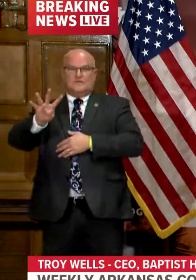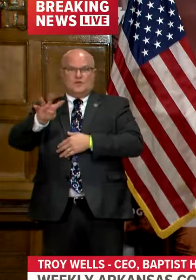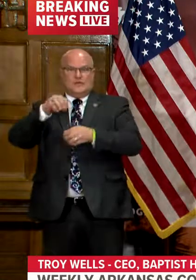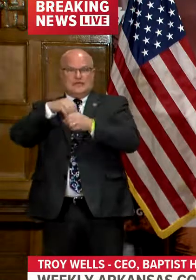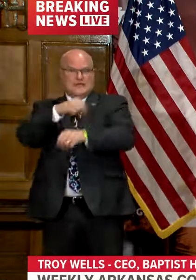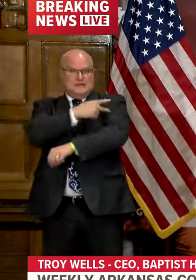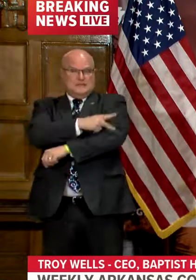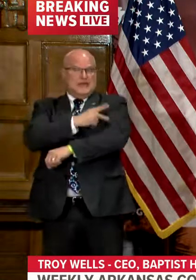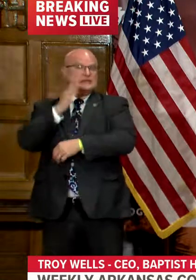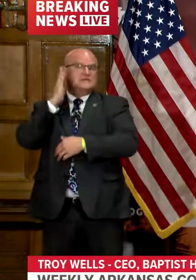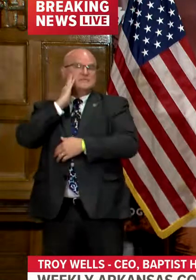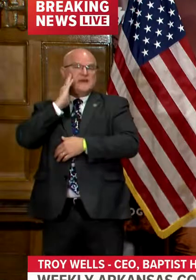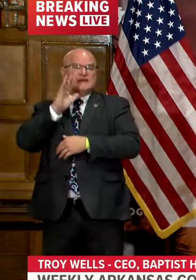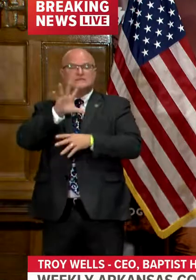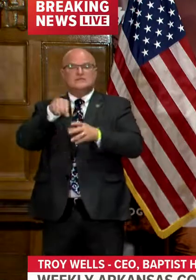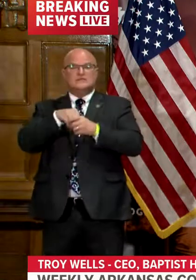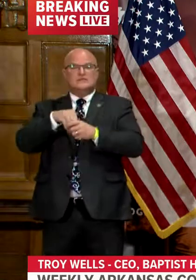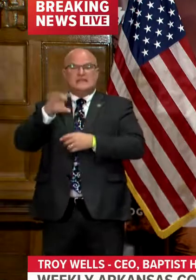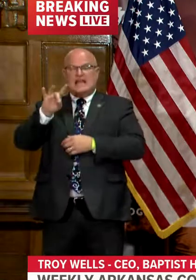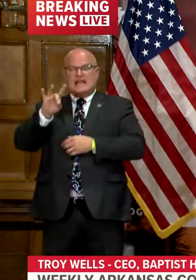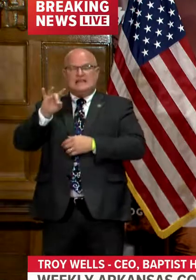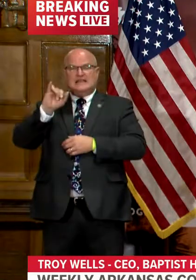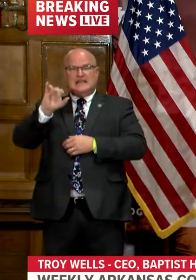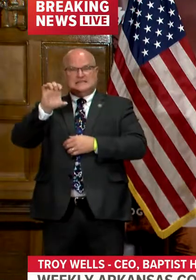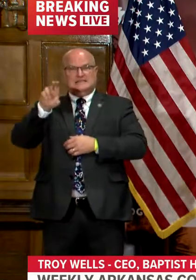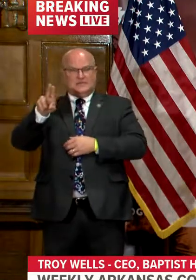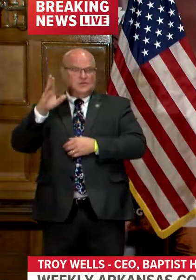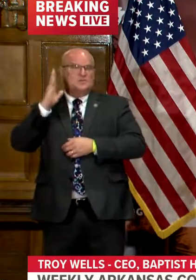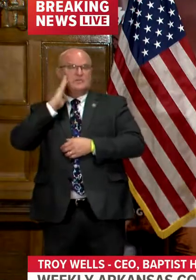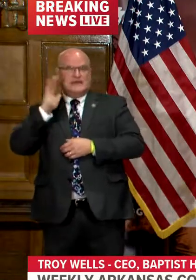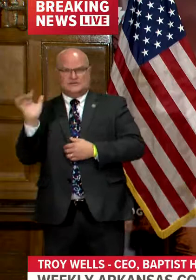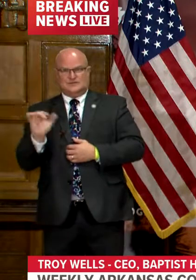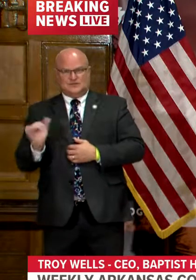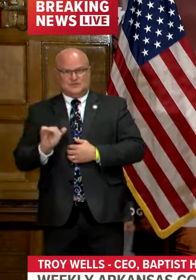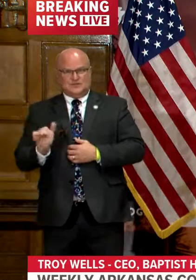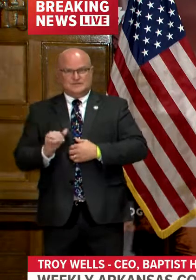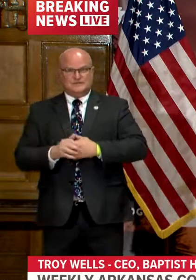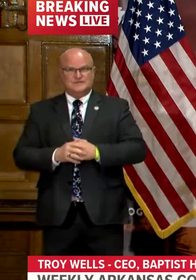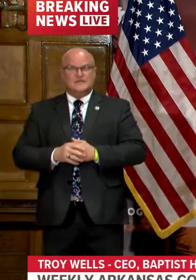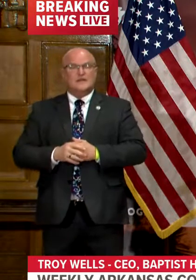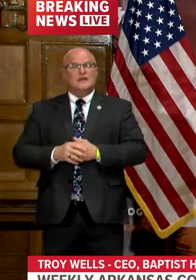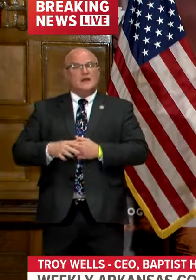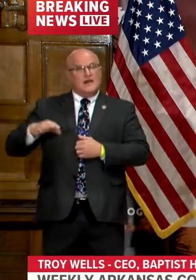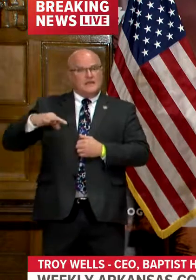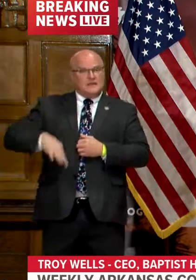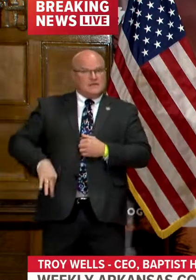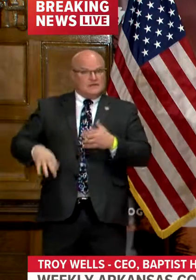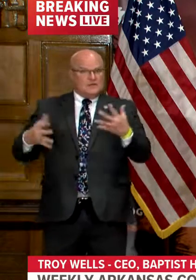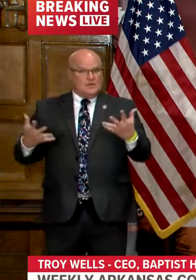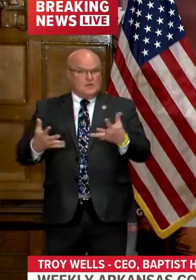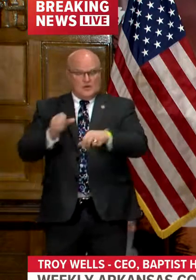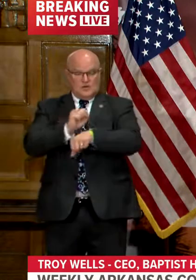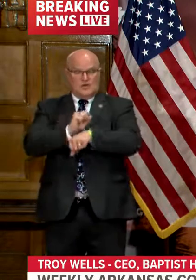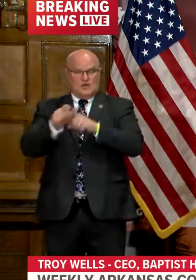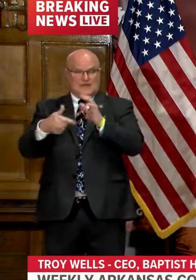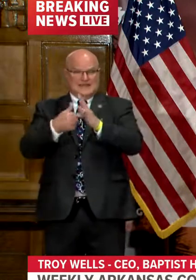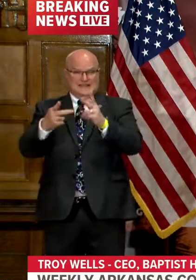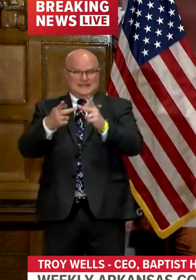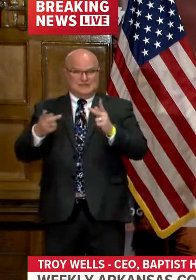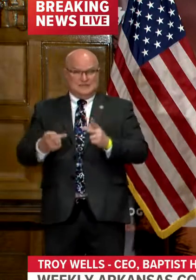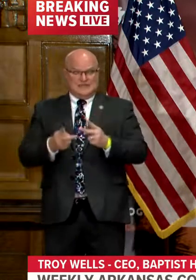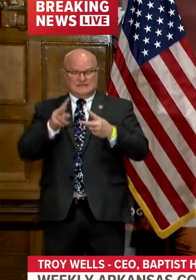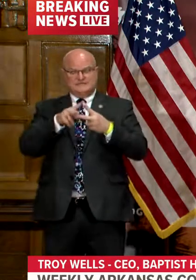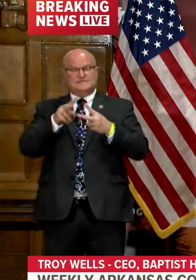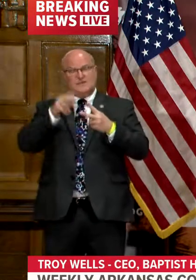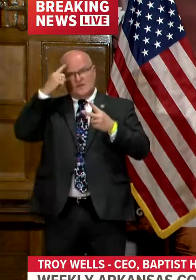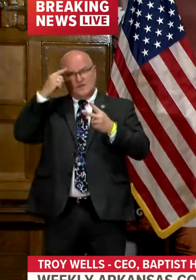beds will also include 8 critical care or ICU beds. The benefits of working on these sites for